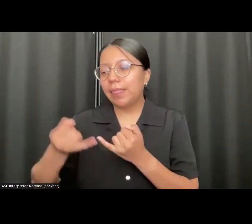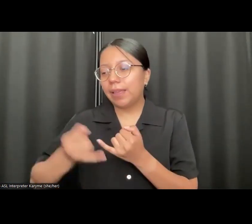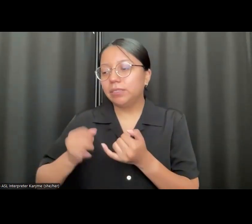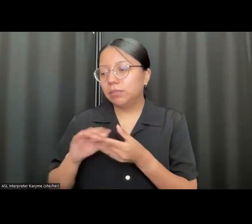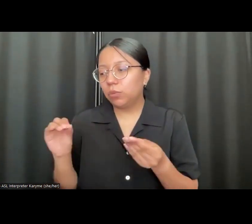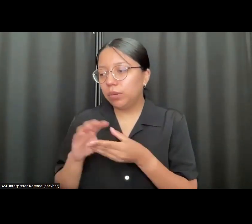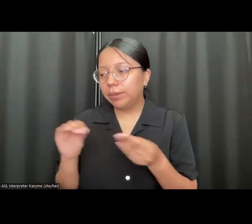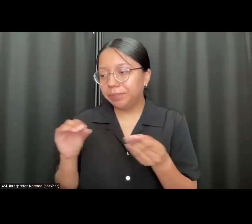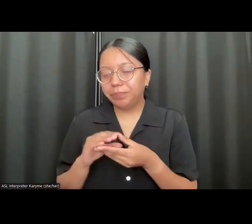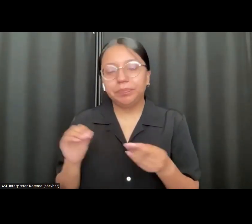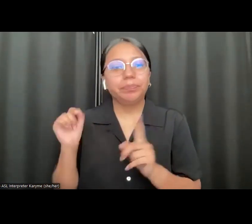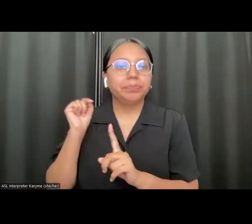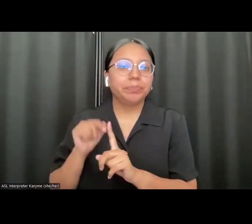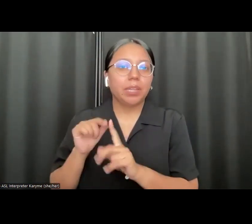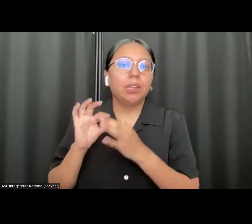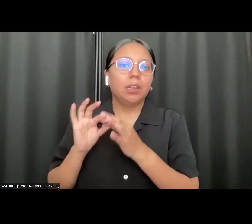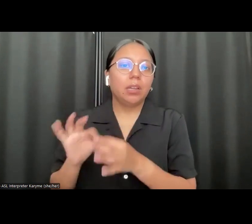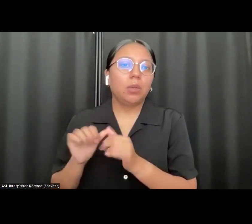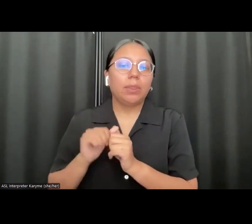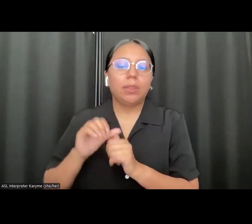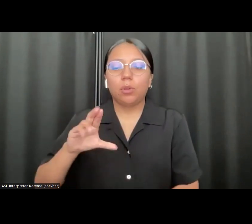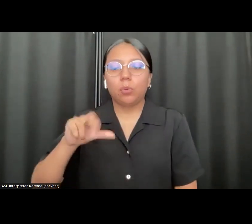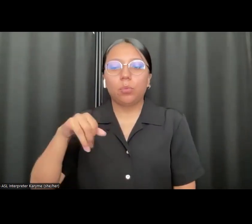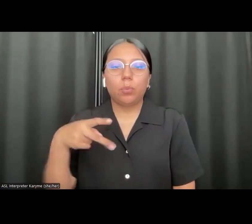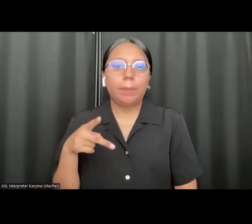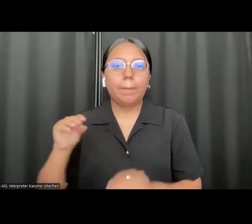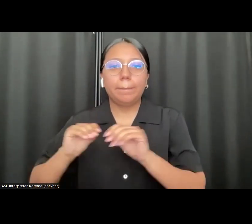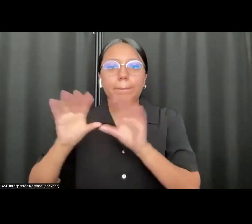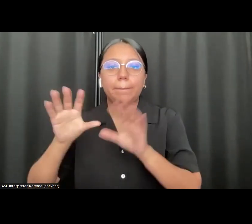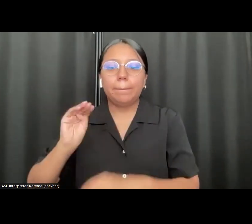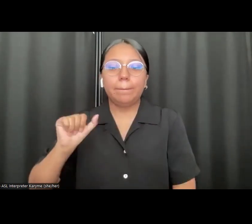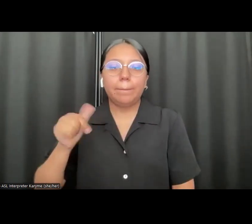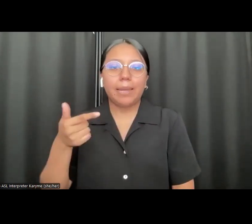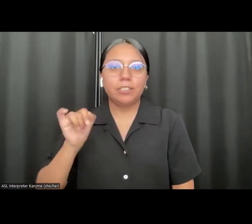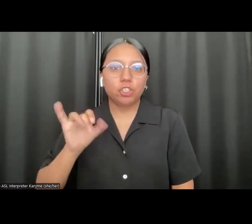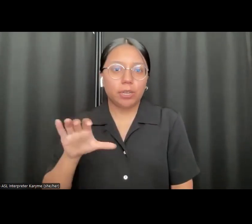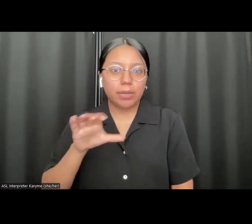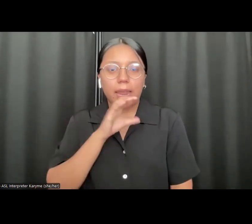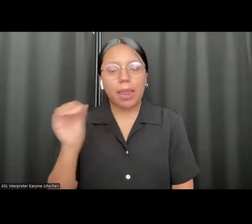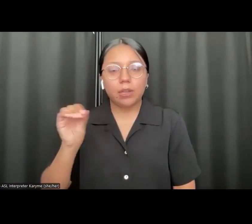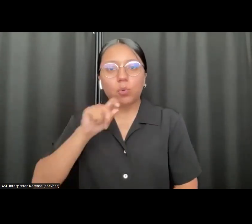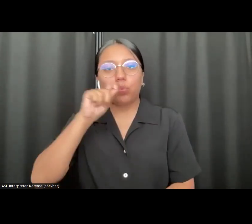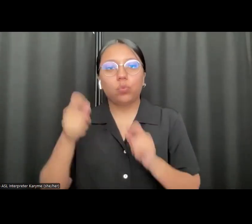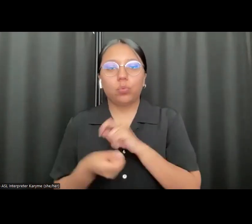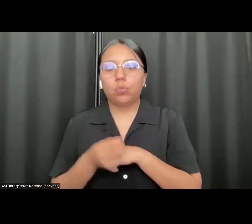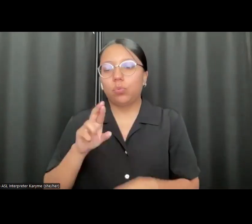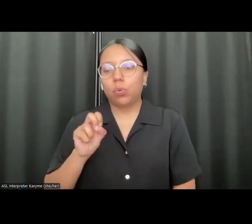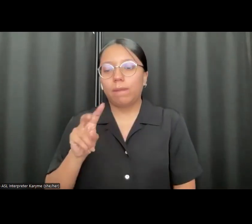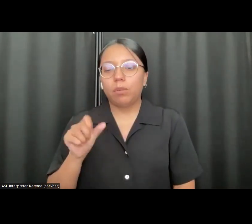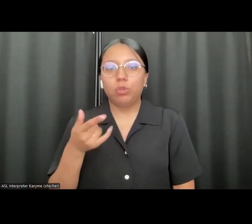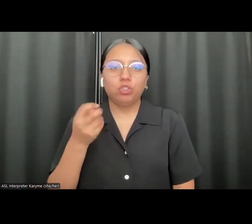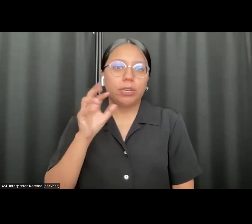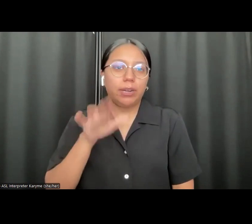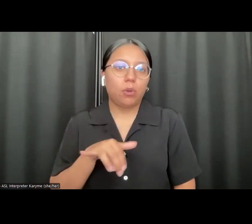a performance called Crypt Magic and Revolutionary Love that is came out of a group called Performance Disability